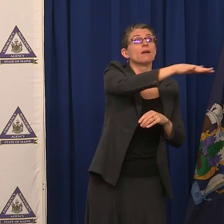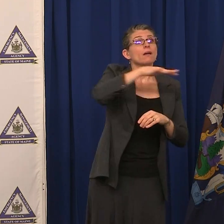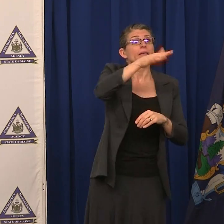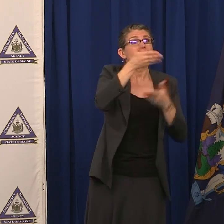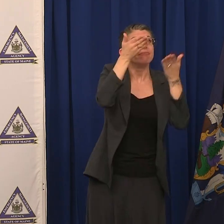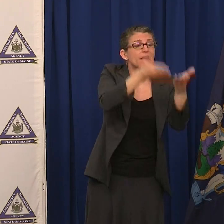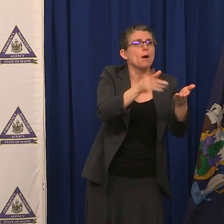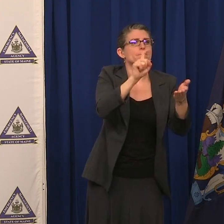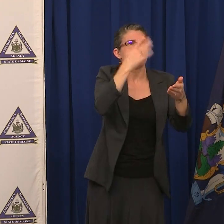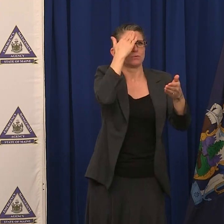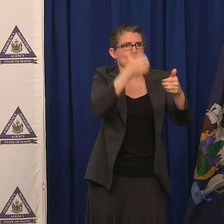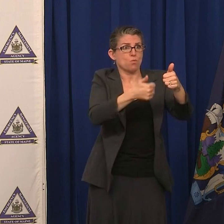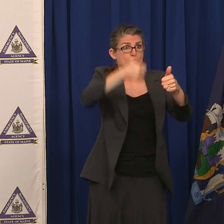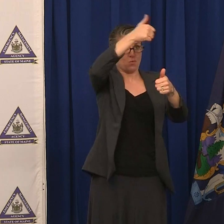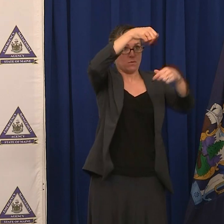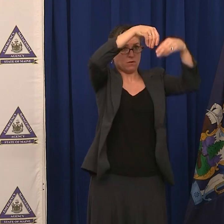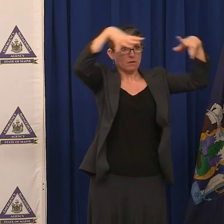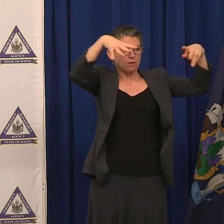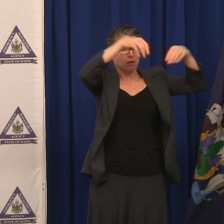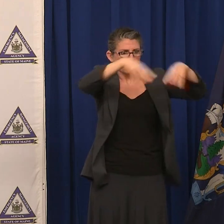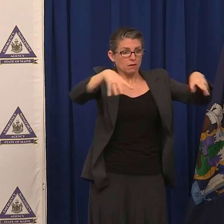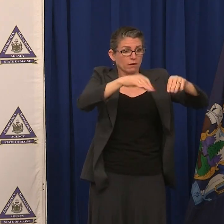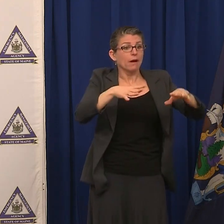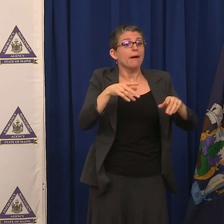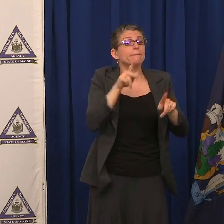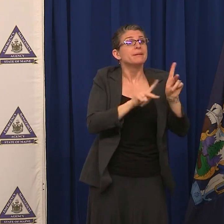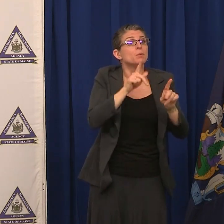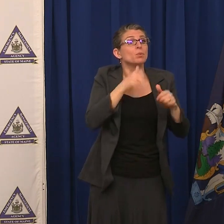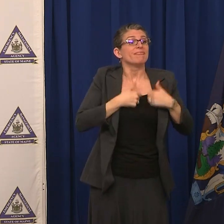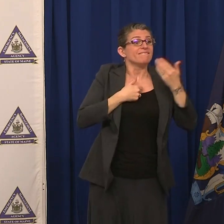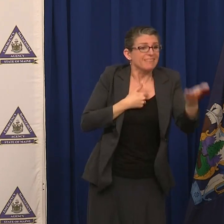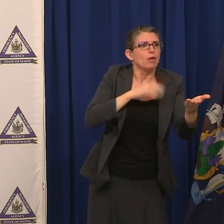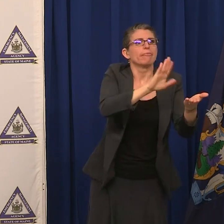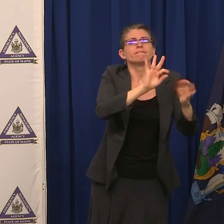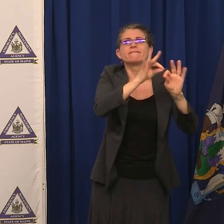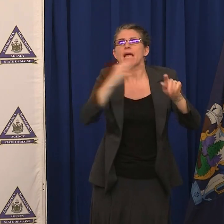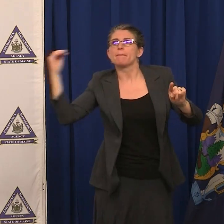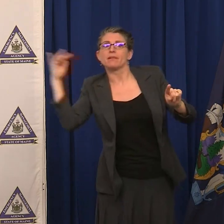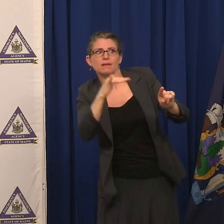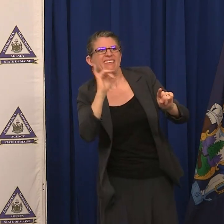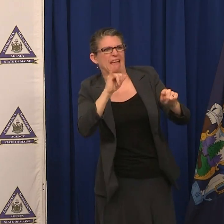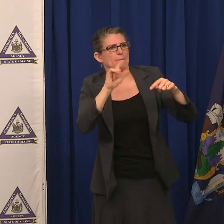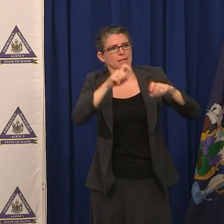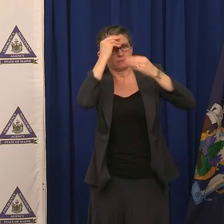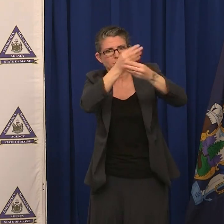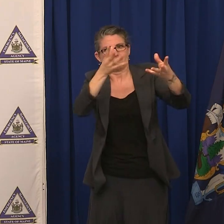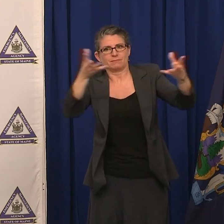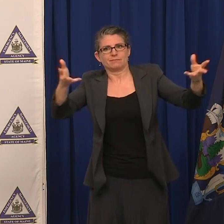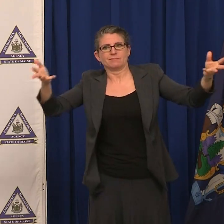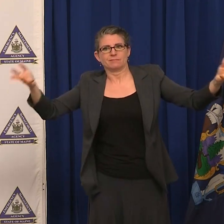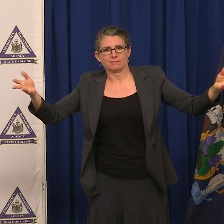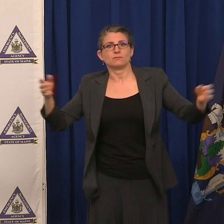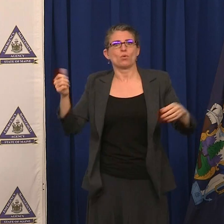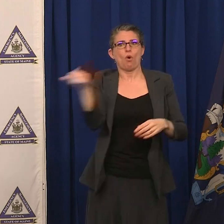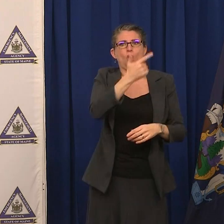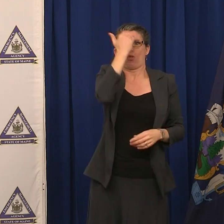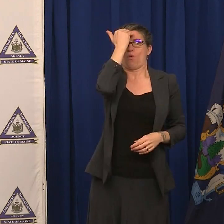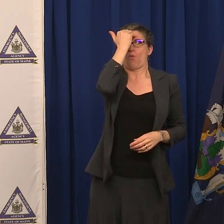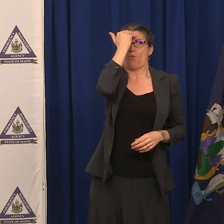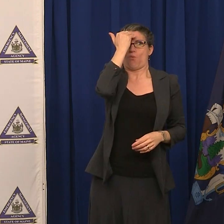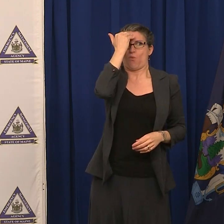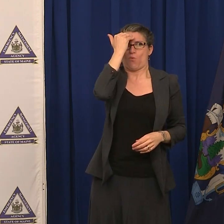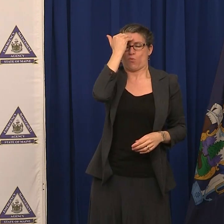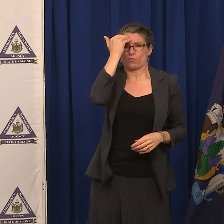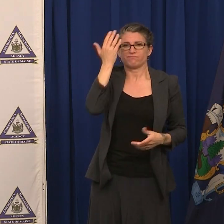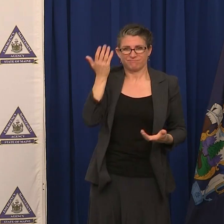that community. It also includes all of the staff who work at that community. In many instances, we